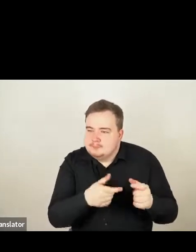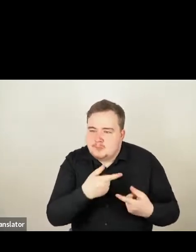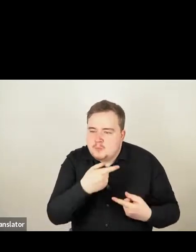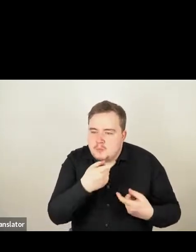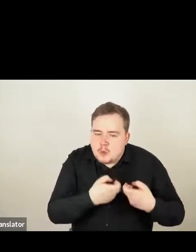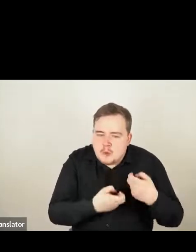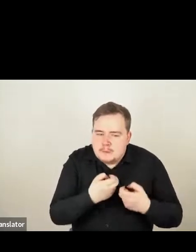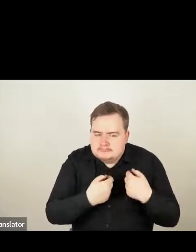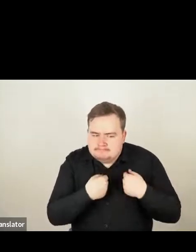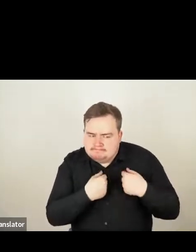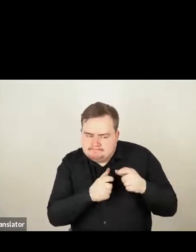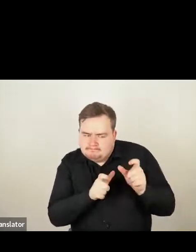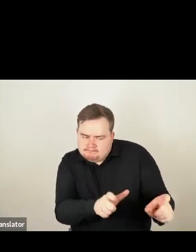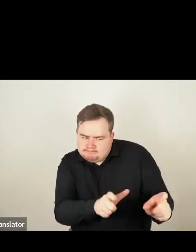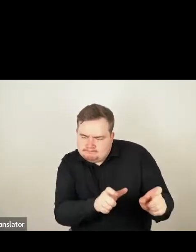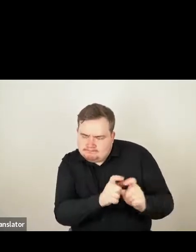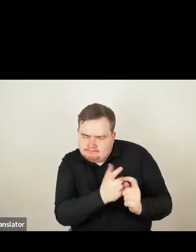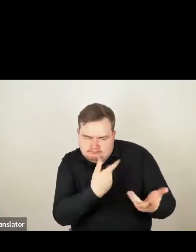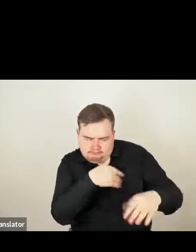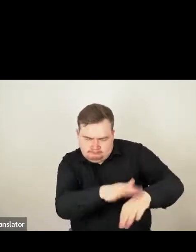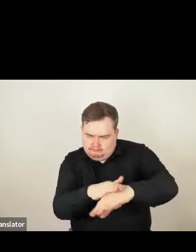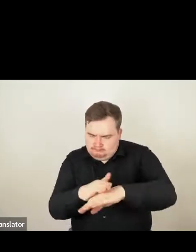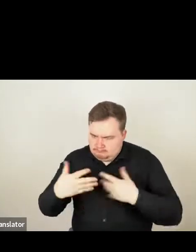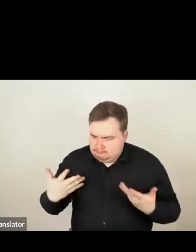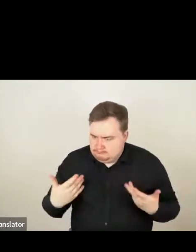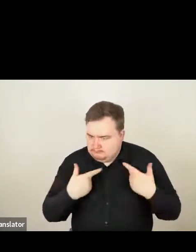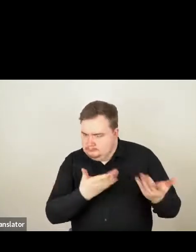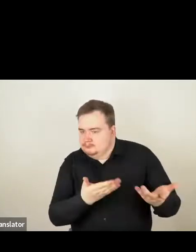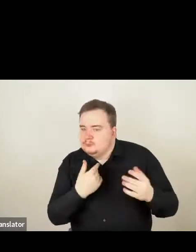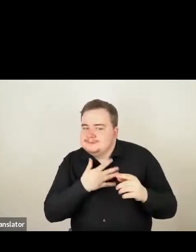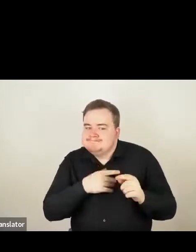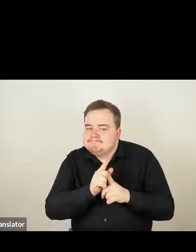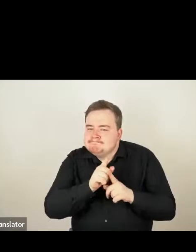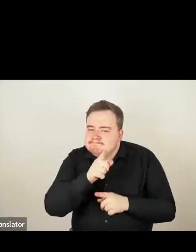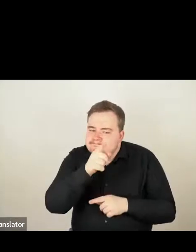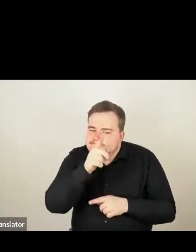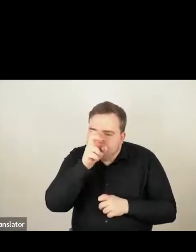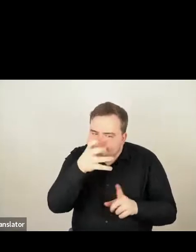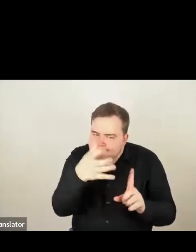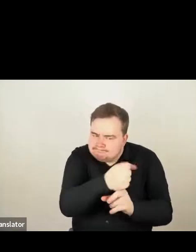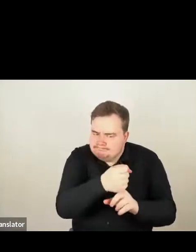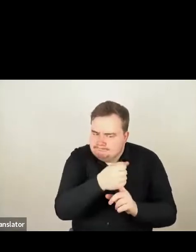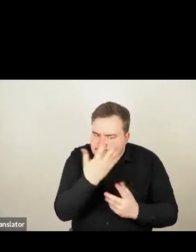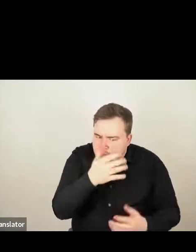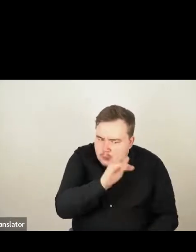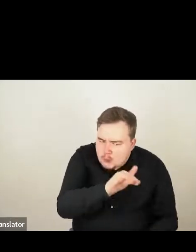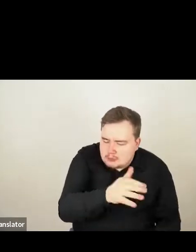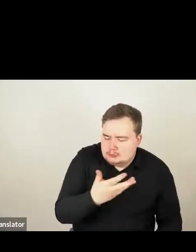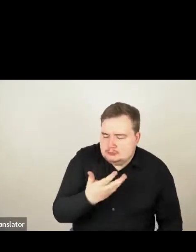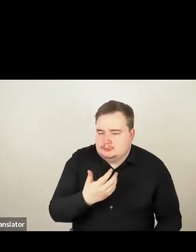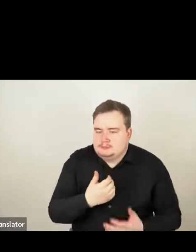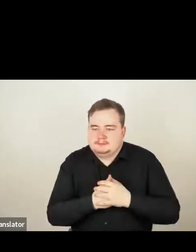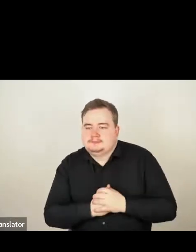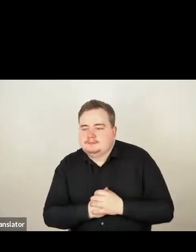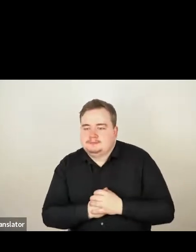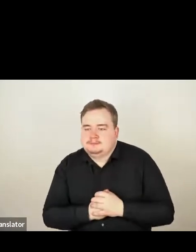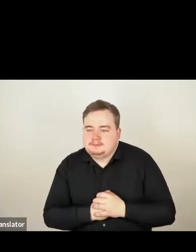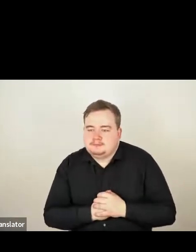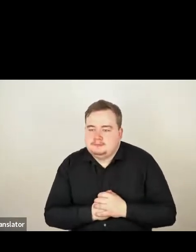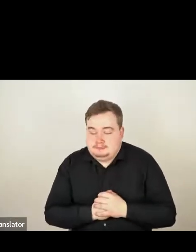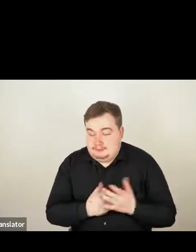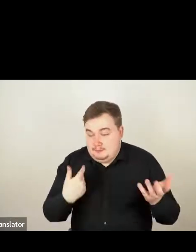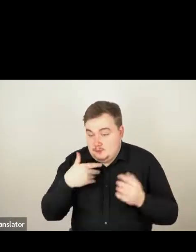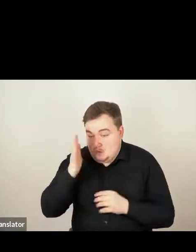that I'm undermining the politicians who are in the other political parties. They may equally think they've got the answers. I